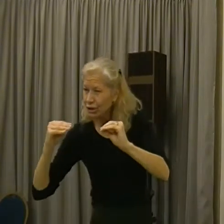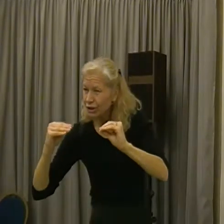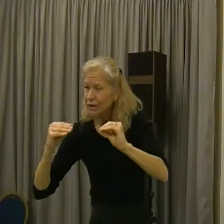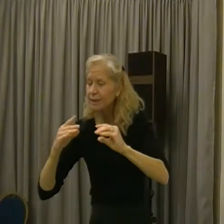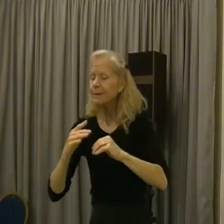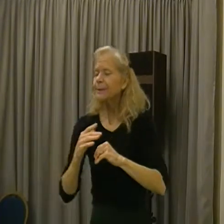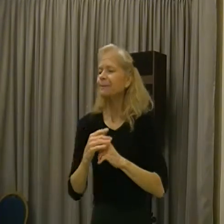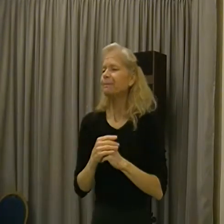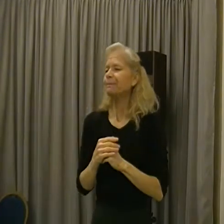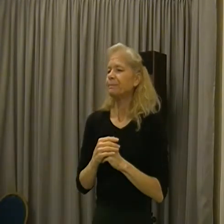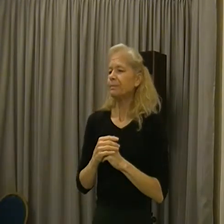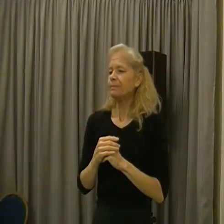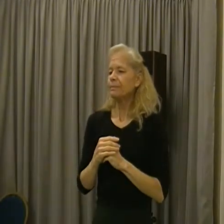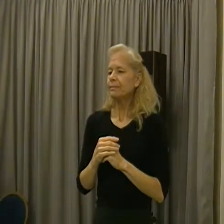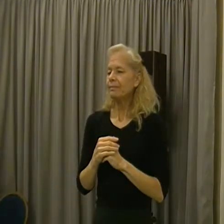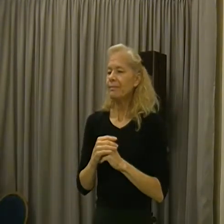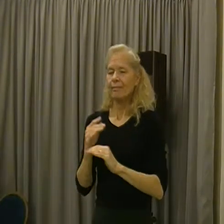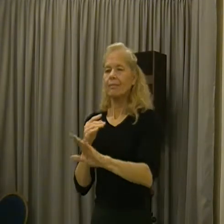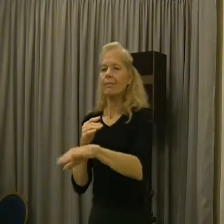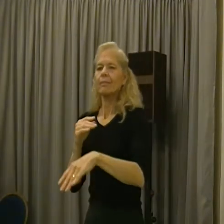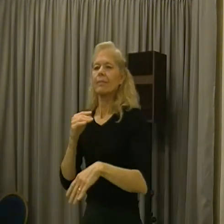barns and filled them all up with all his goods.